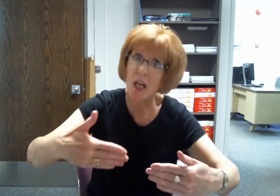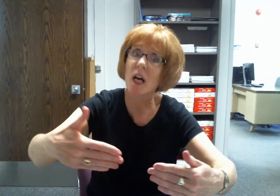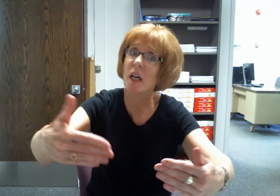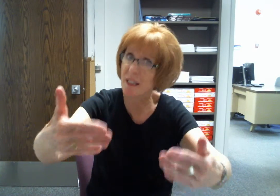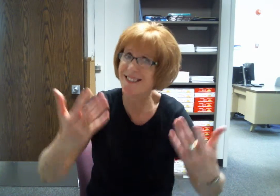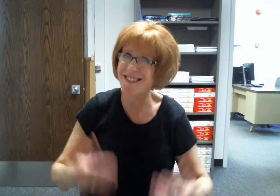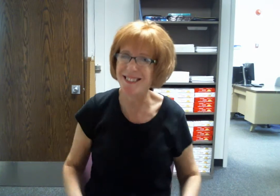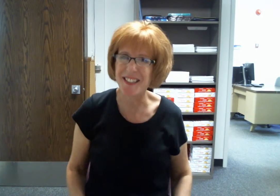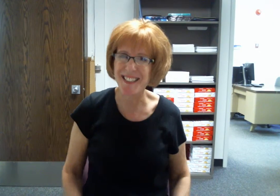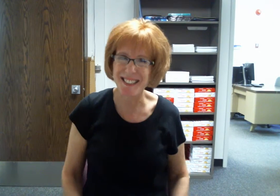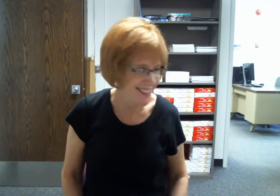ahead. Okay.